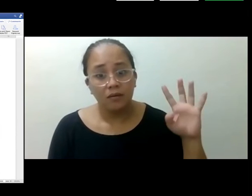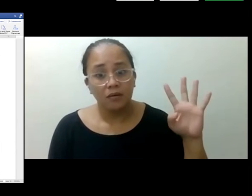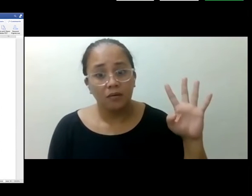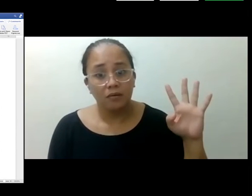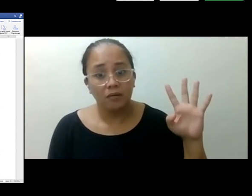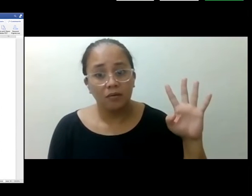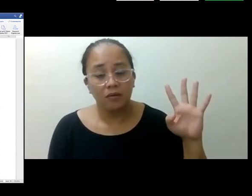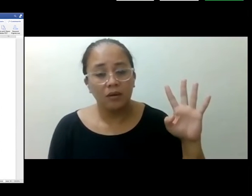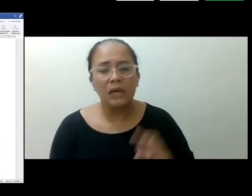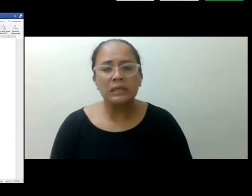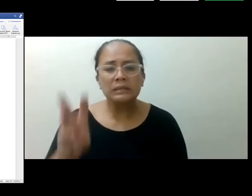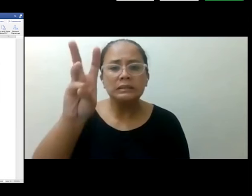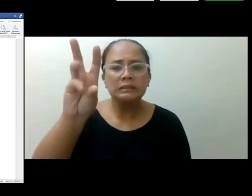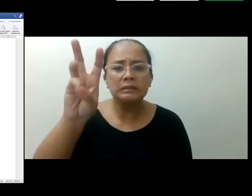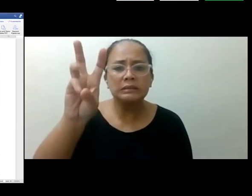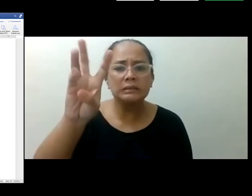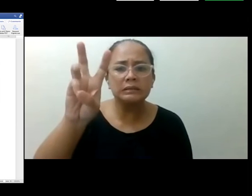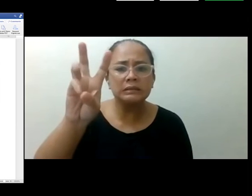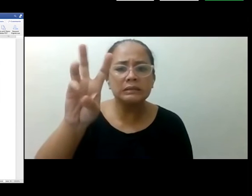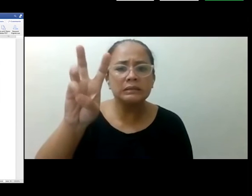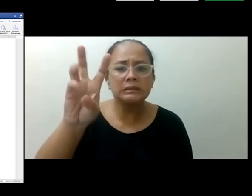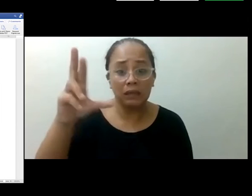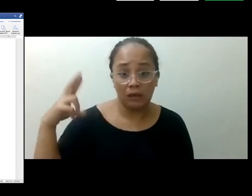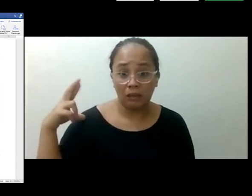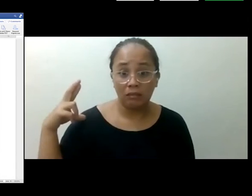And 16 goes on right.